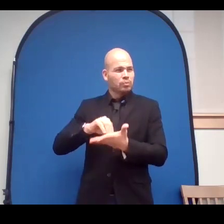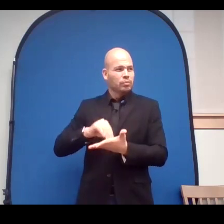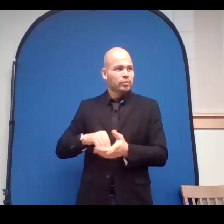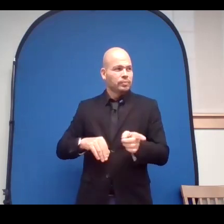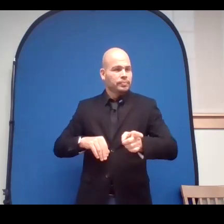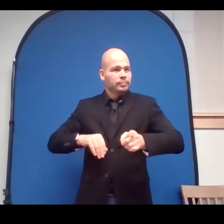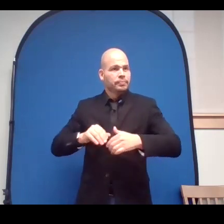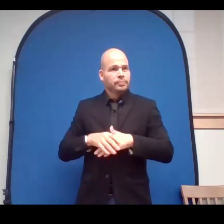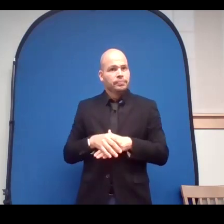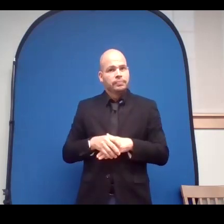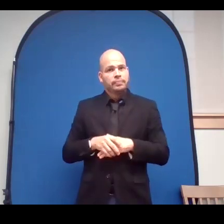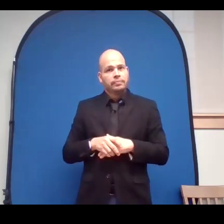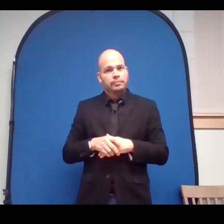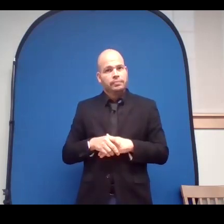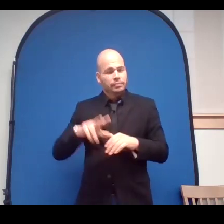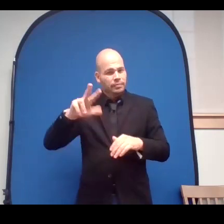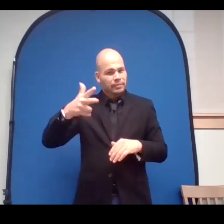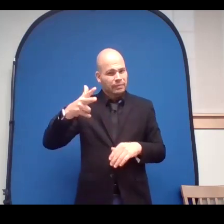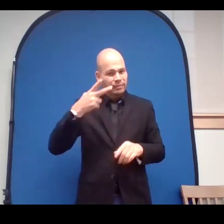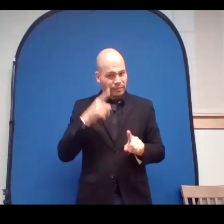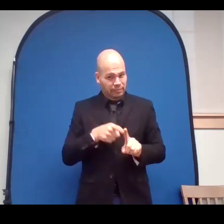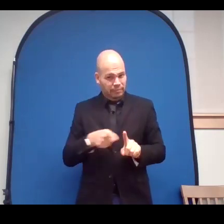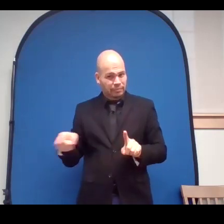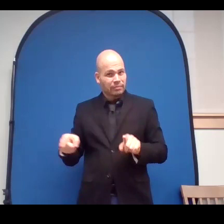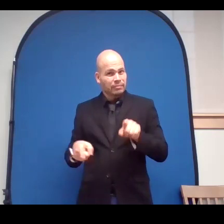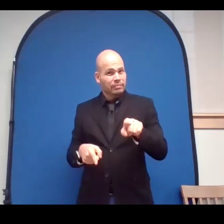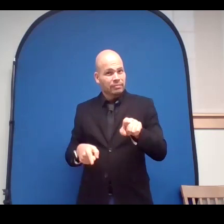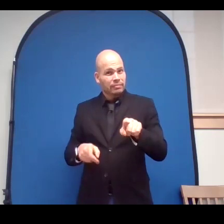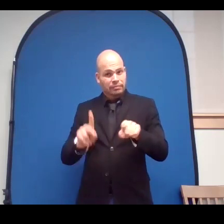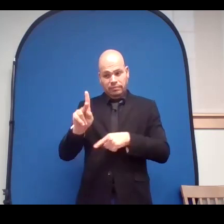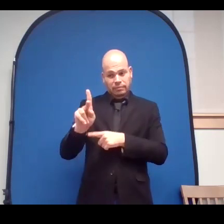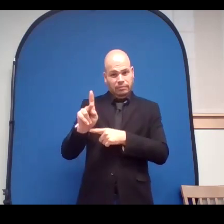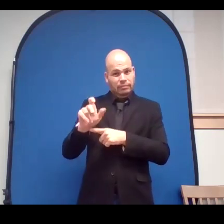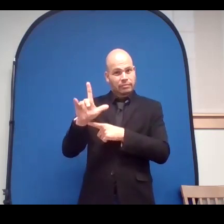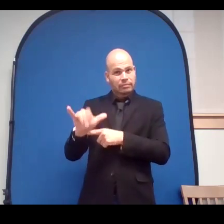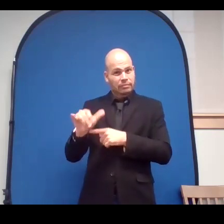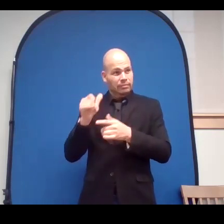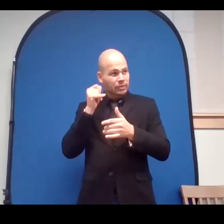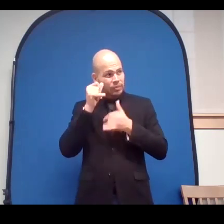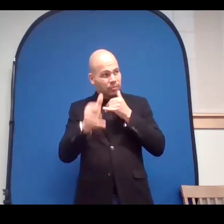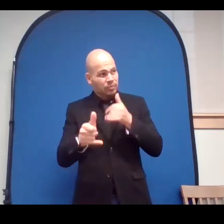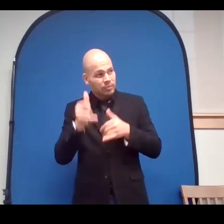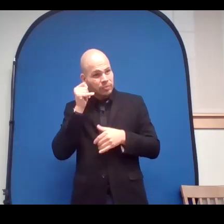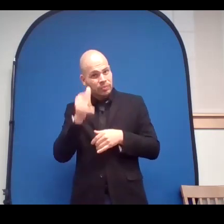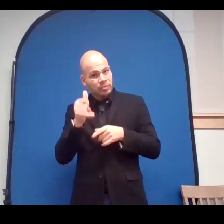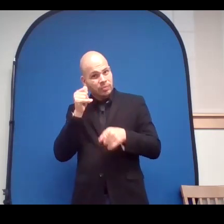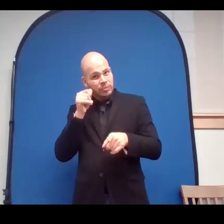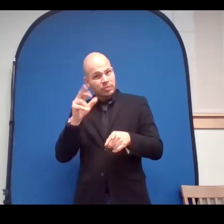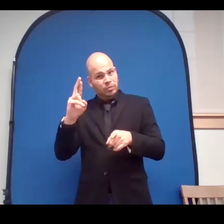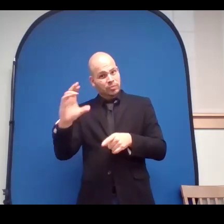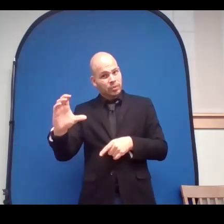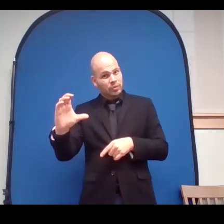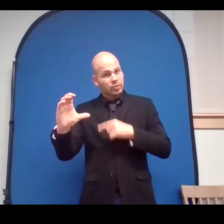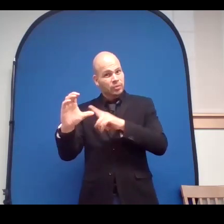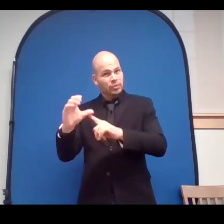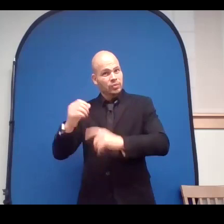sir. In the third line, it says, Mr. Kelly is calling service members' command to have all firearms removed to service members'